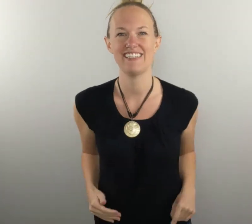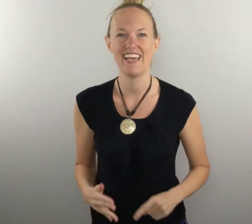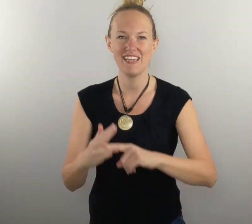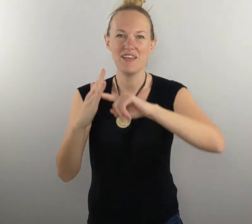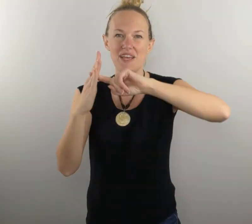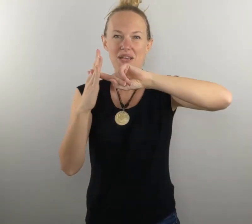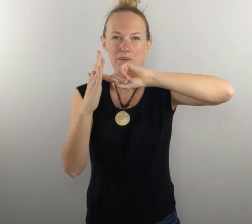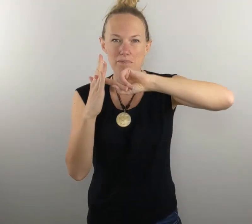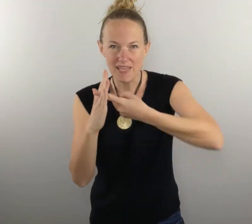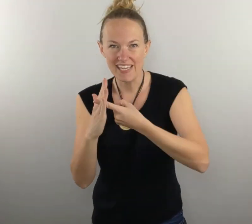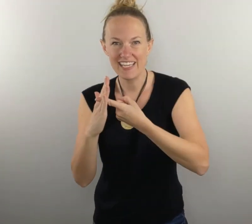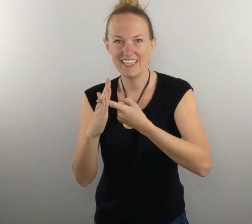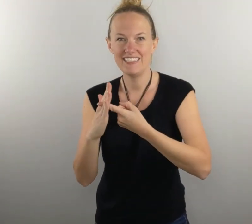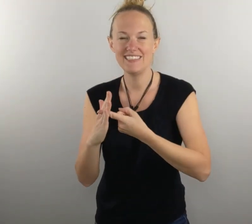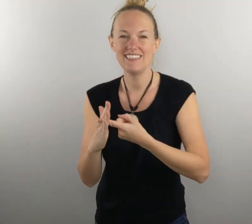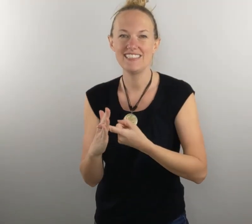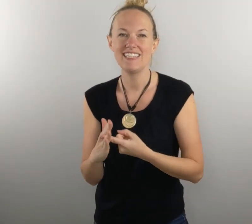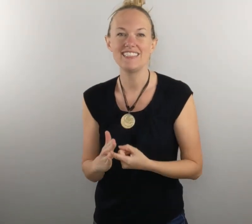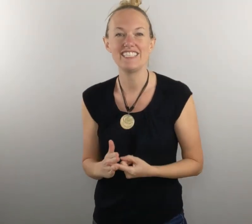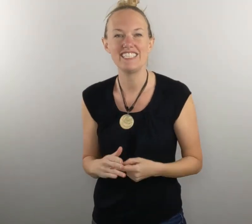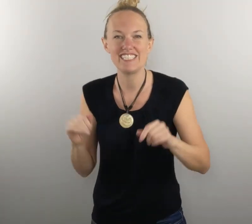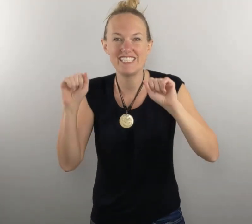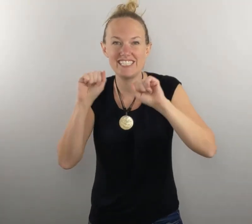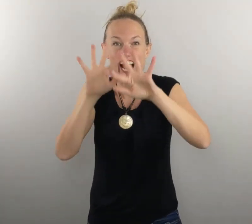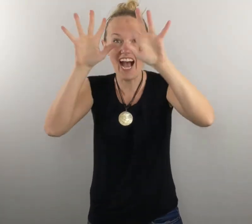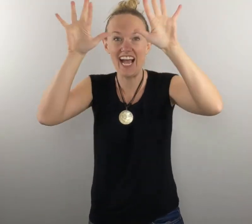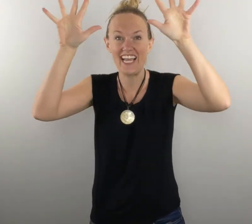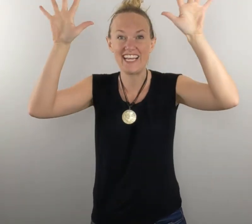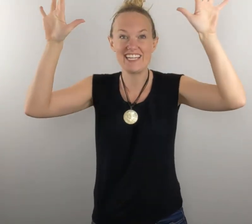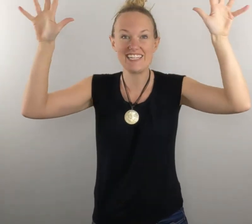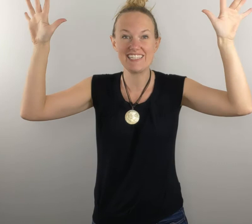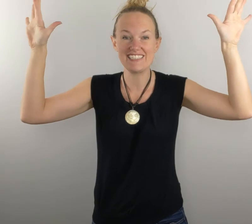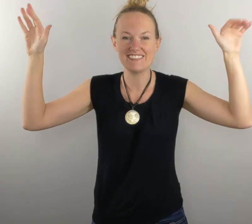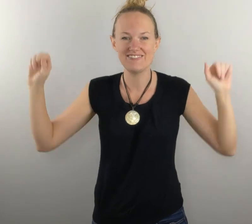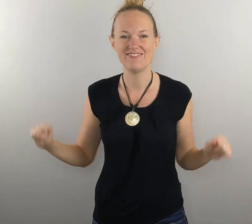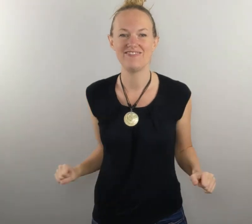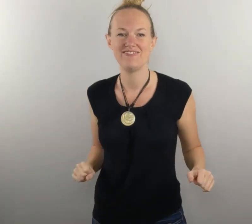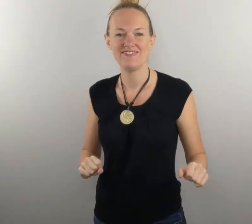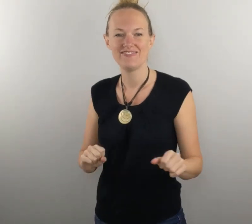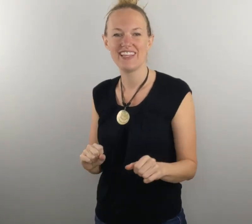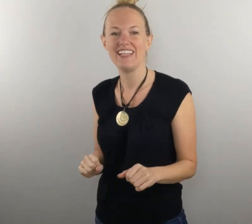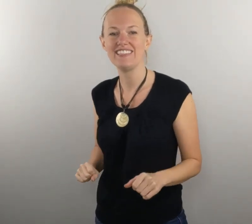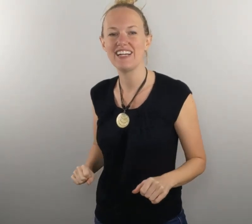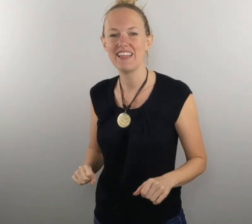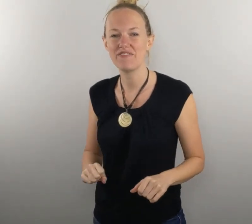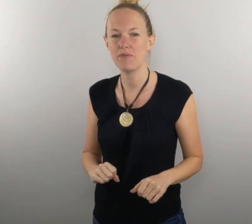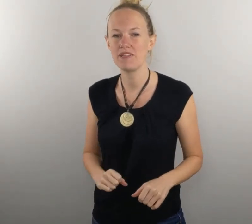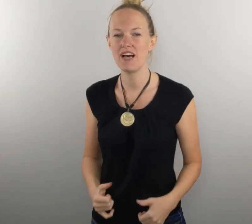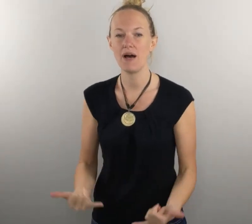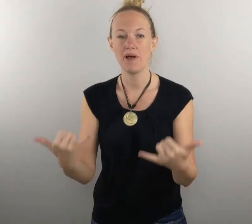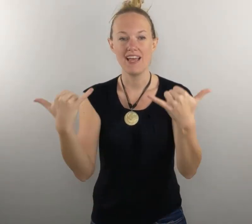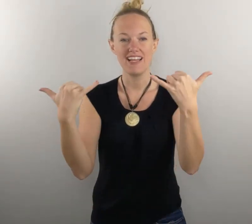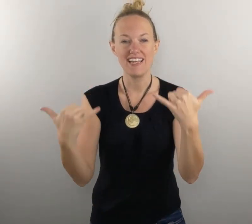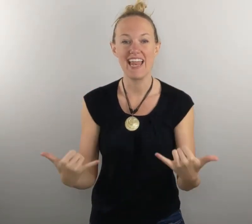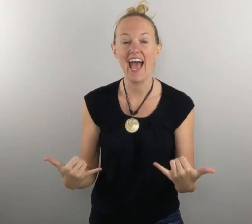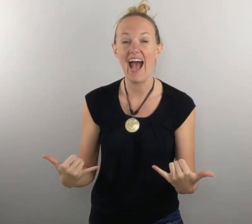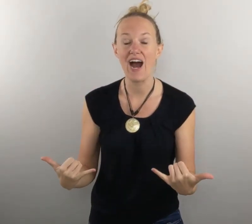Okay, begins to shine. Okay, let's try that from the top.